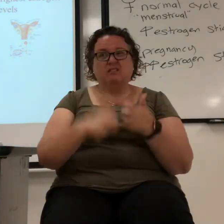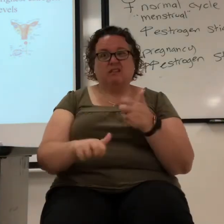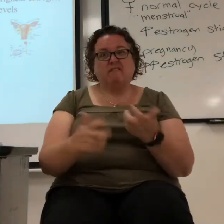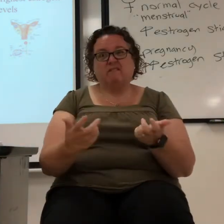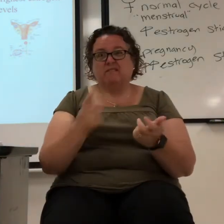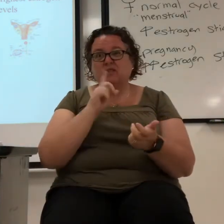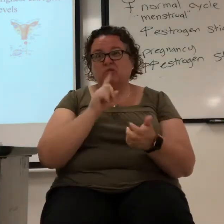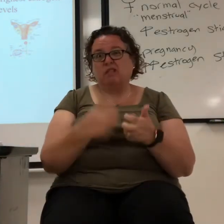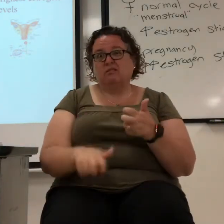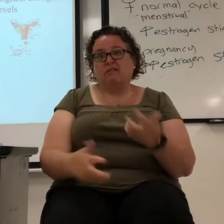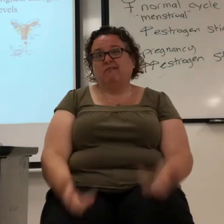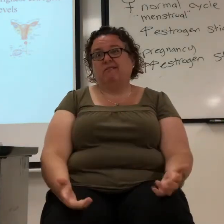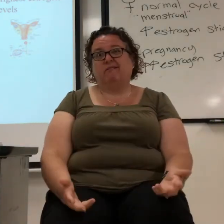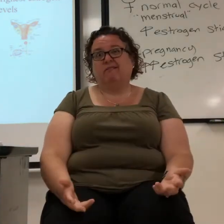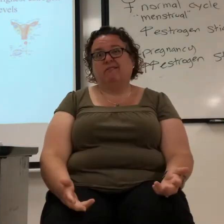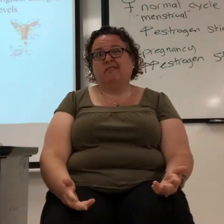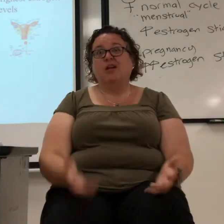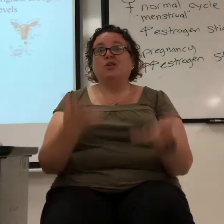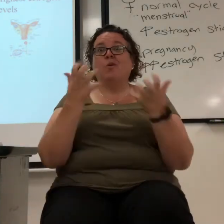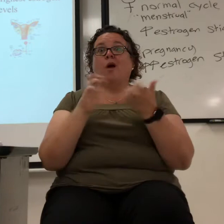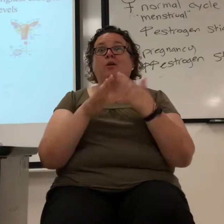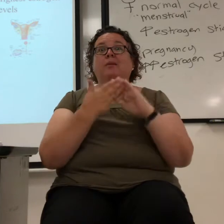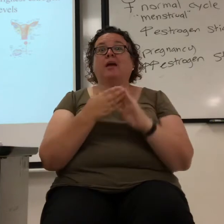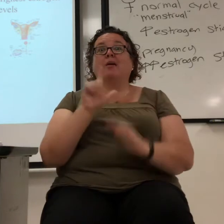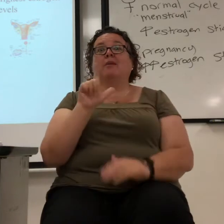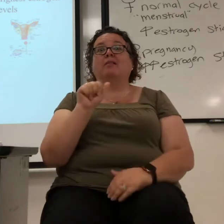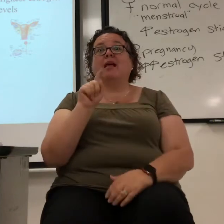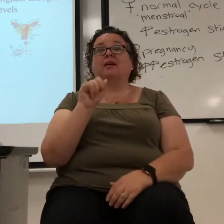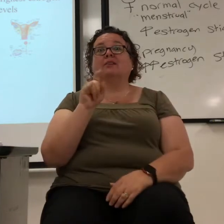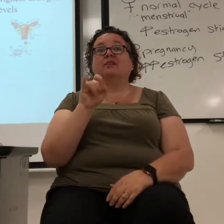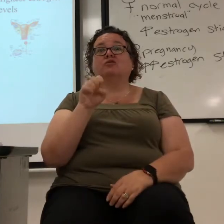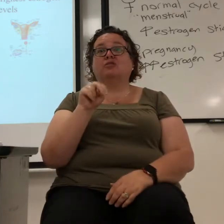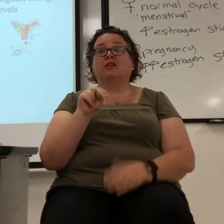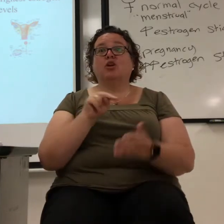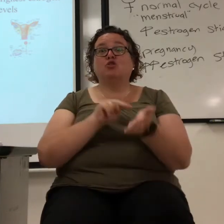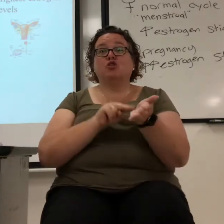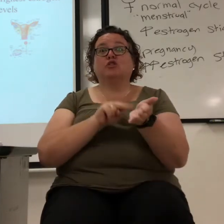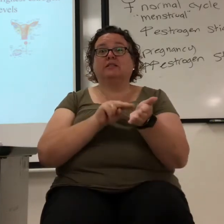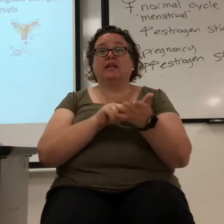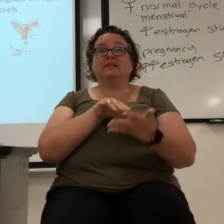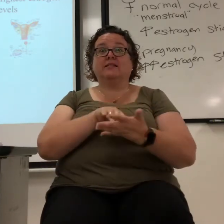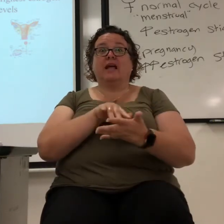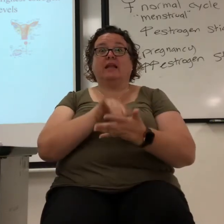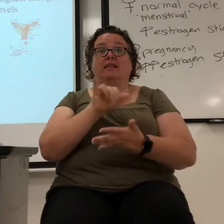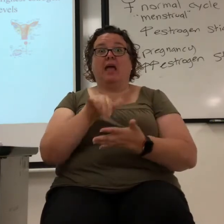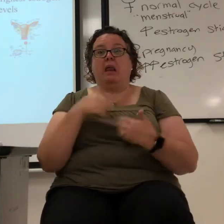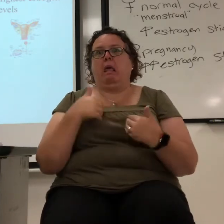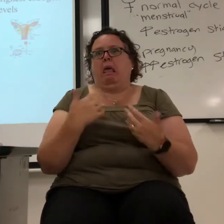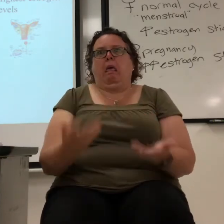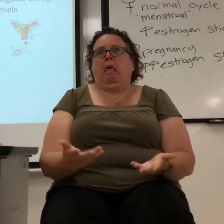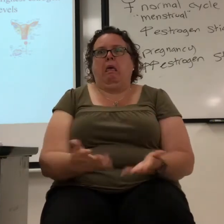one. If you want to become a lactation nurse and study that, I don't know.